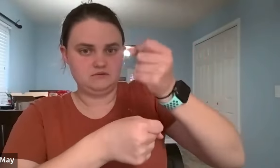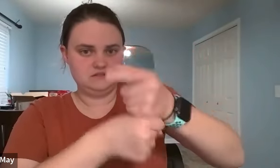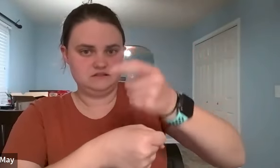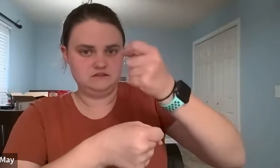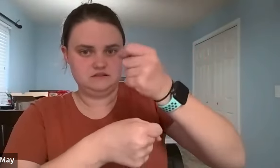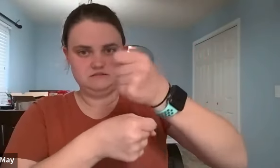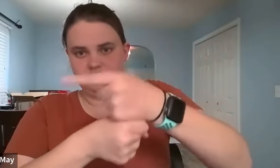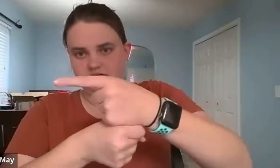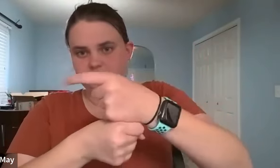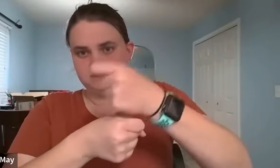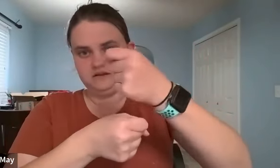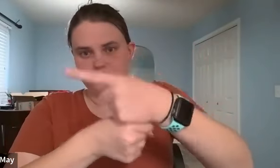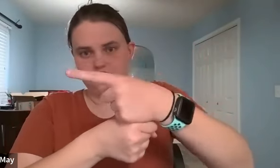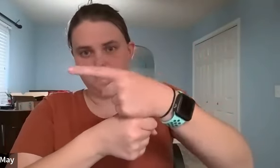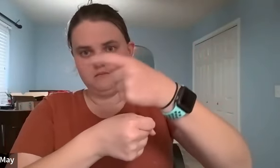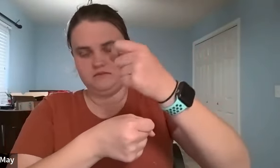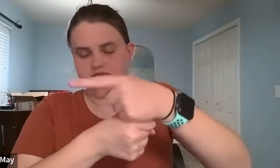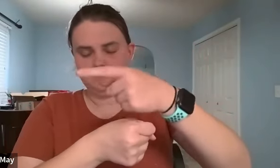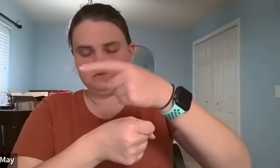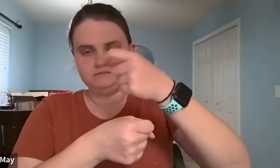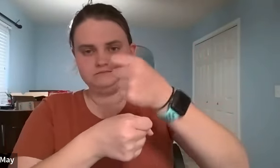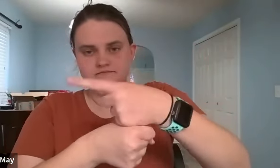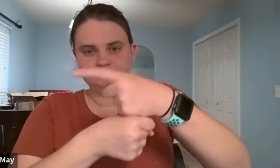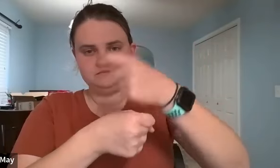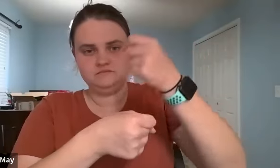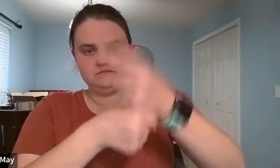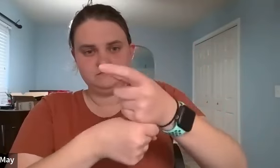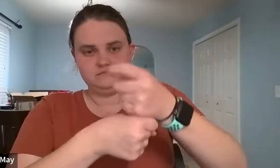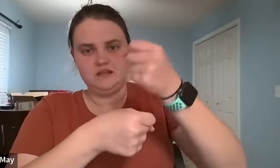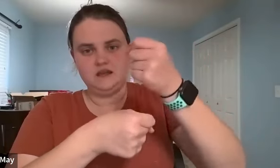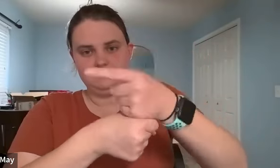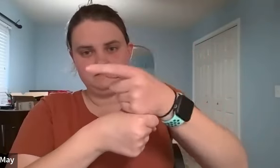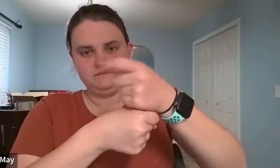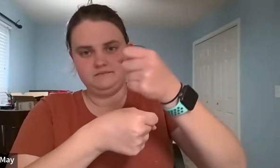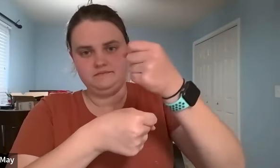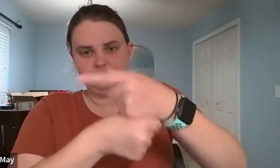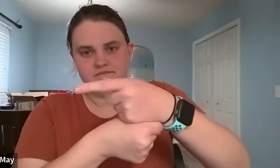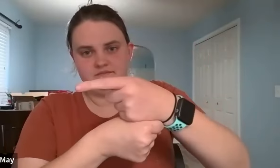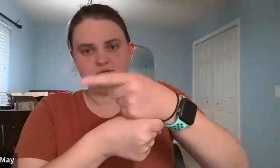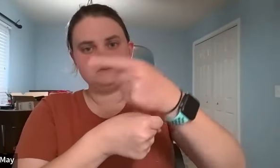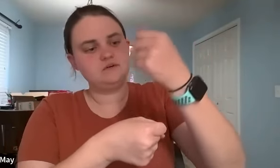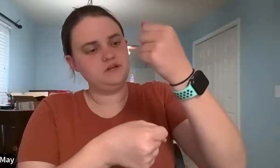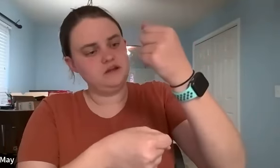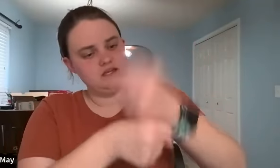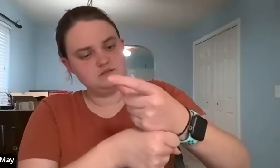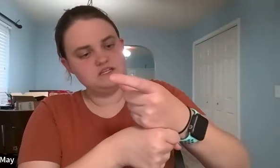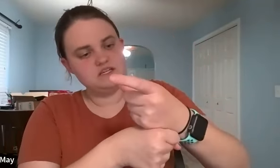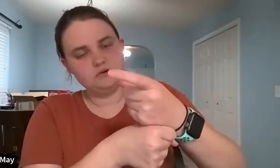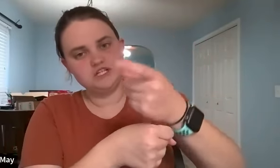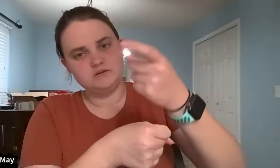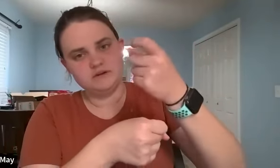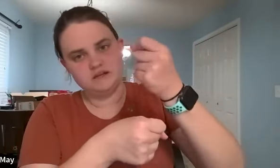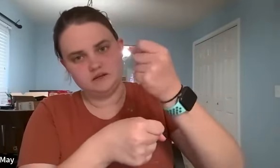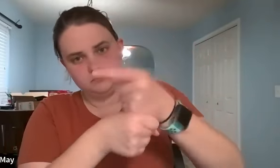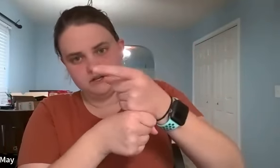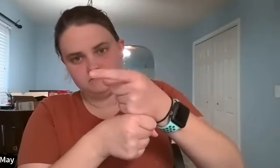bounce like a flicking of the finger. Yeah. It's almost like you're pushing your button and you're pointing your